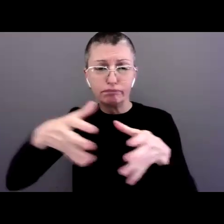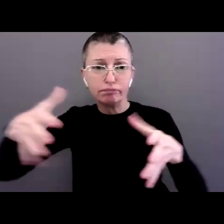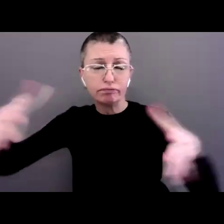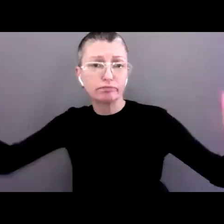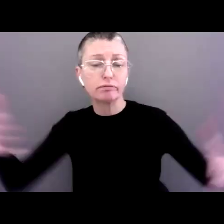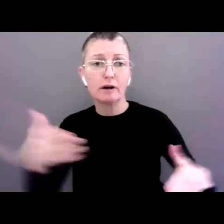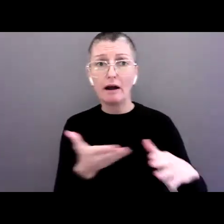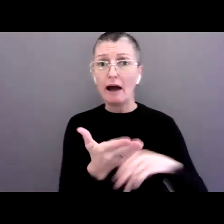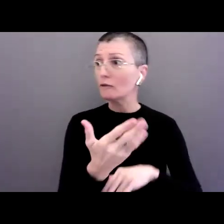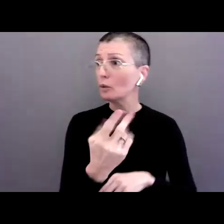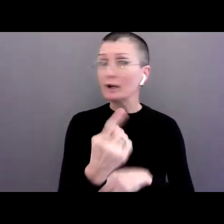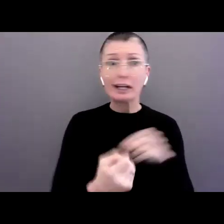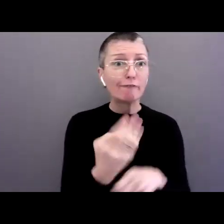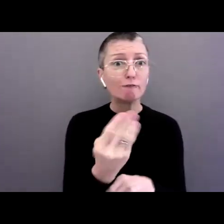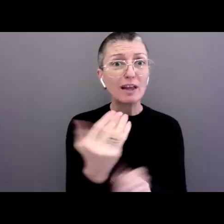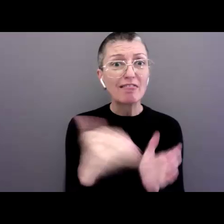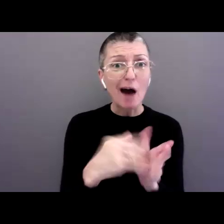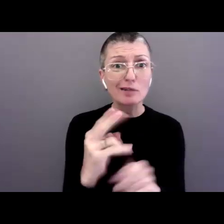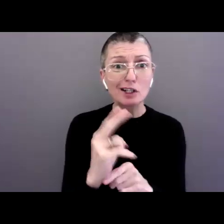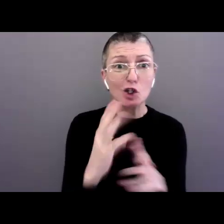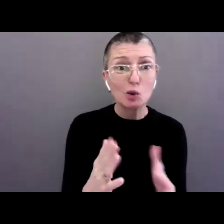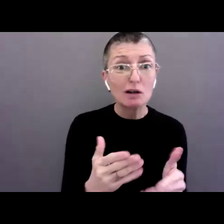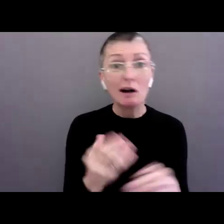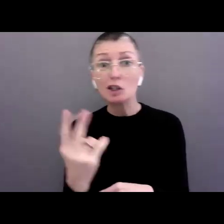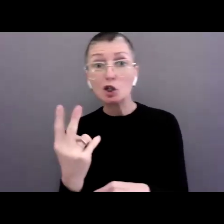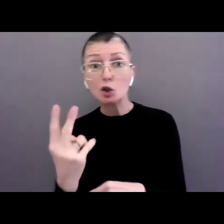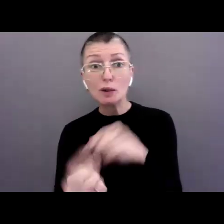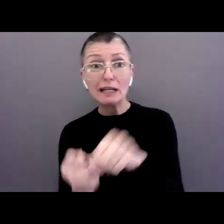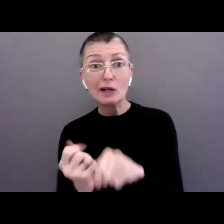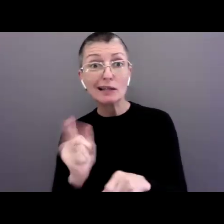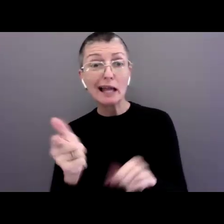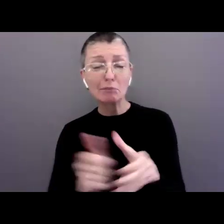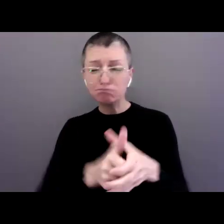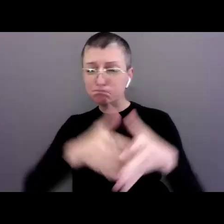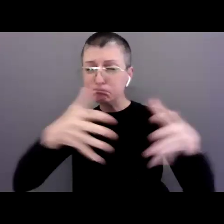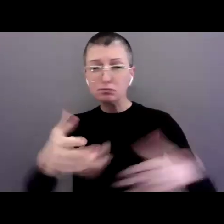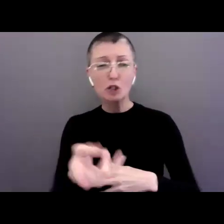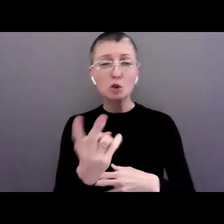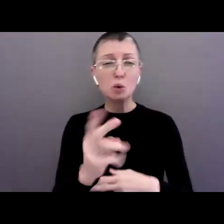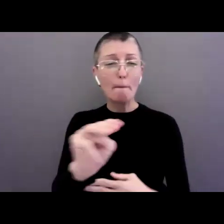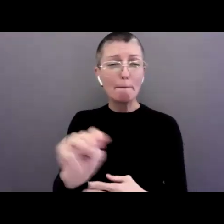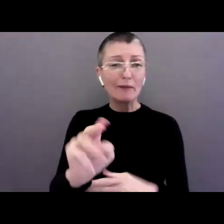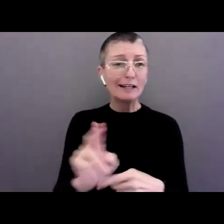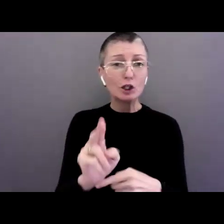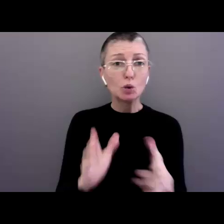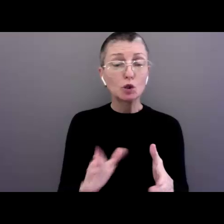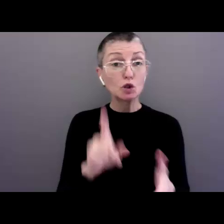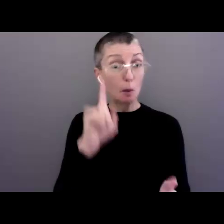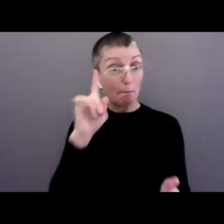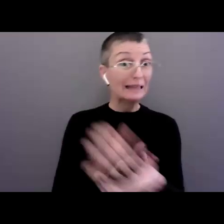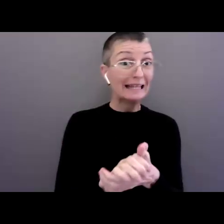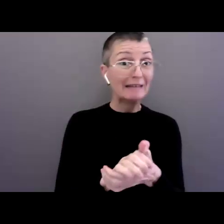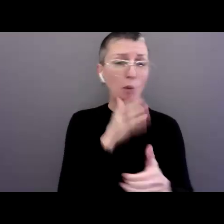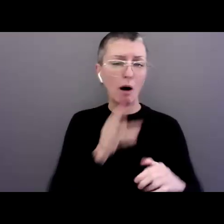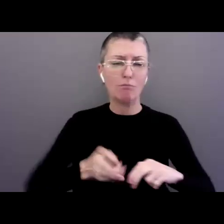And then after 2 years, you could have up to 2 million users. So belief compounds and will spread quickly. So